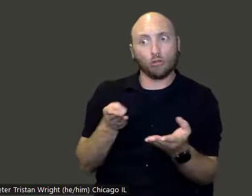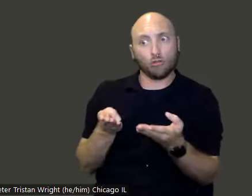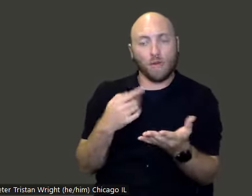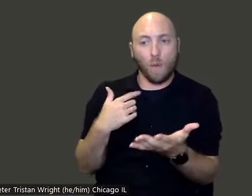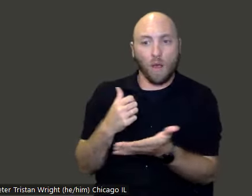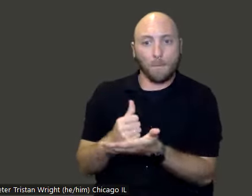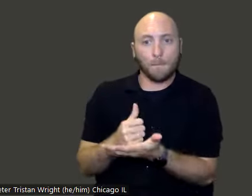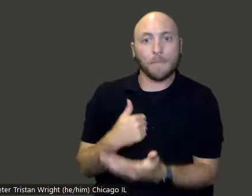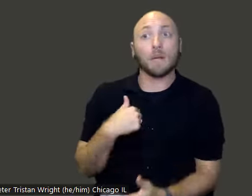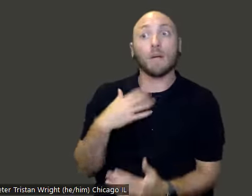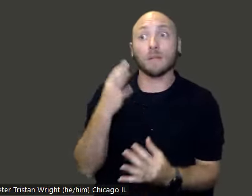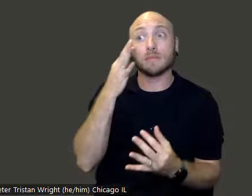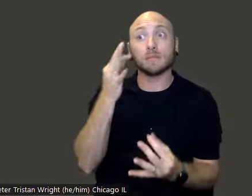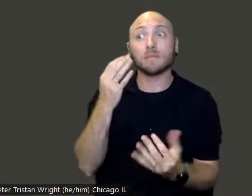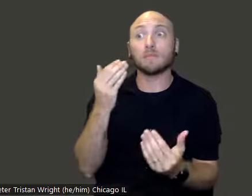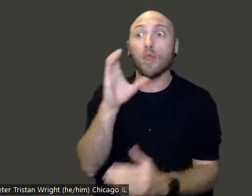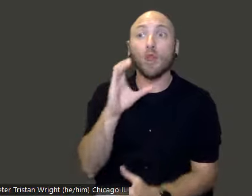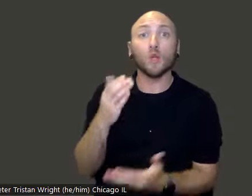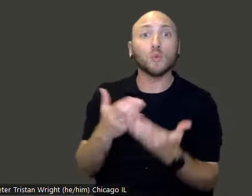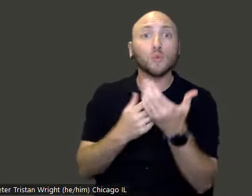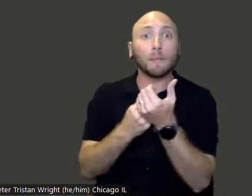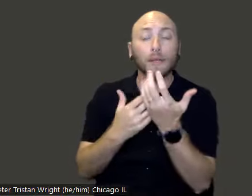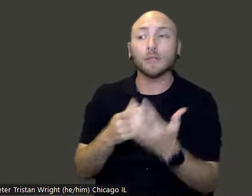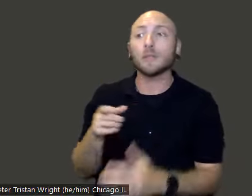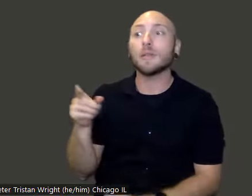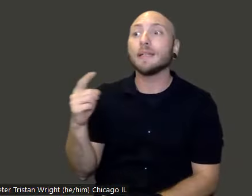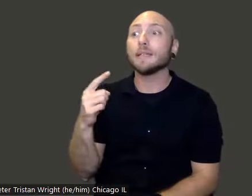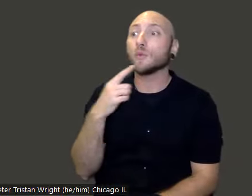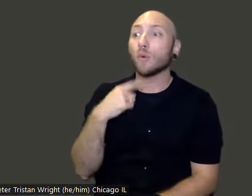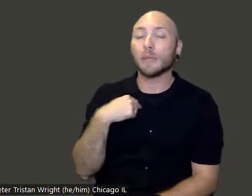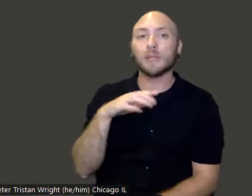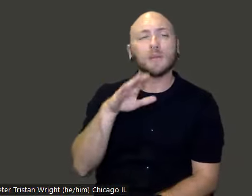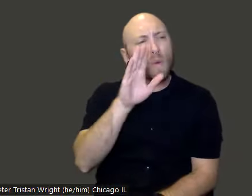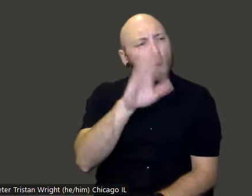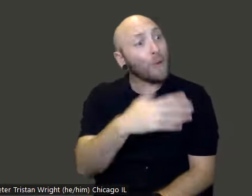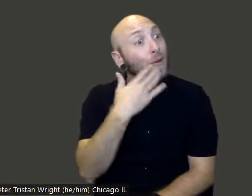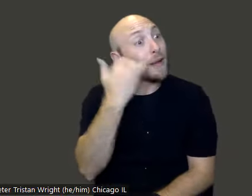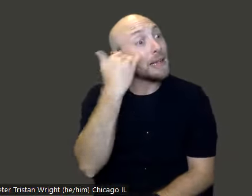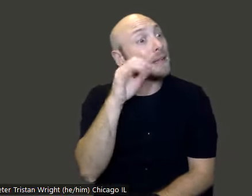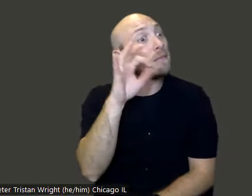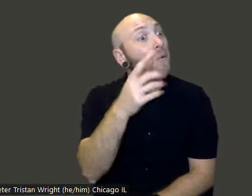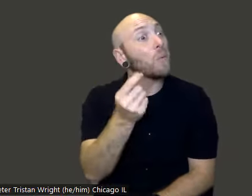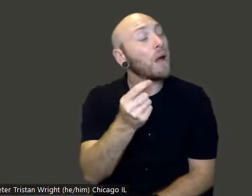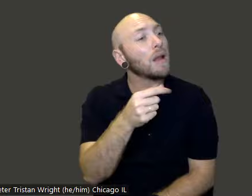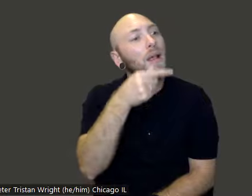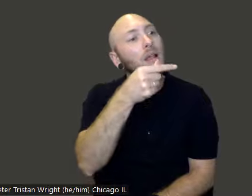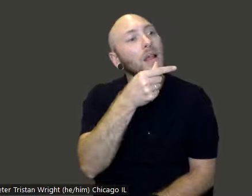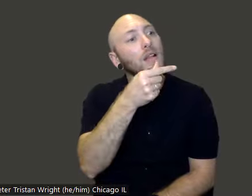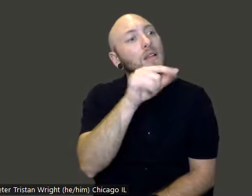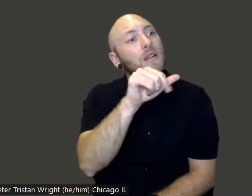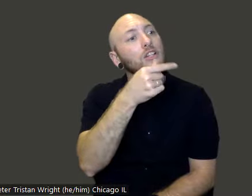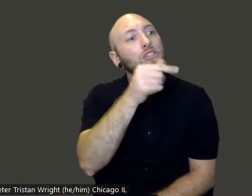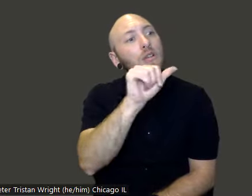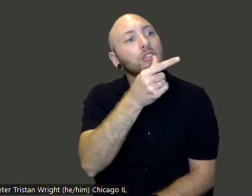new sponsor, and he recommended GCYPAA. He was like, hey, we're starting to do this thing this